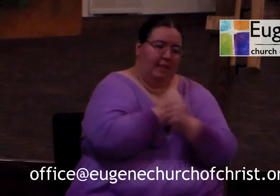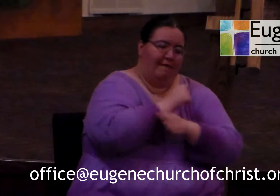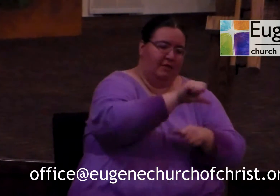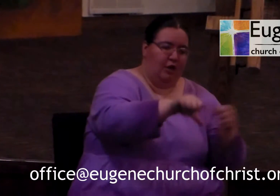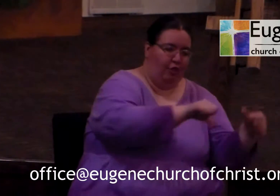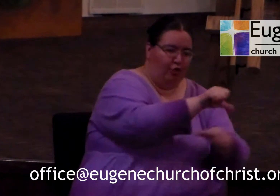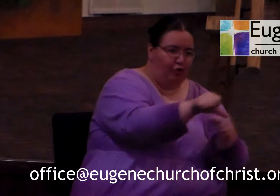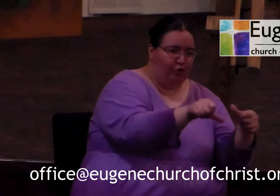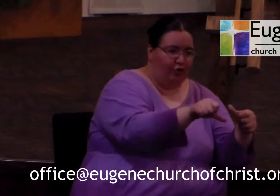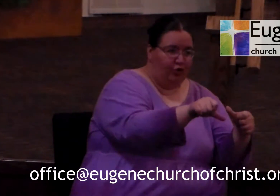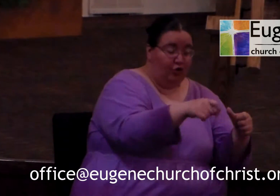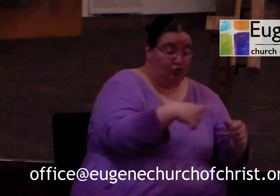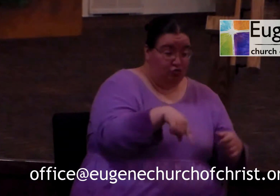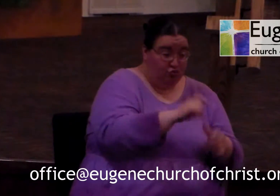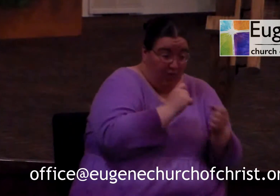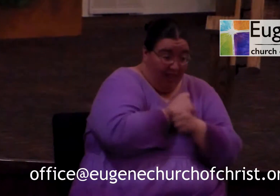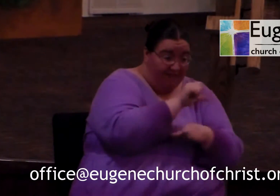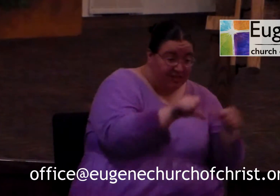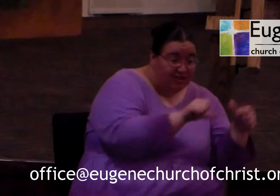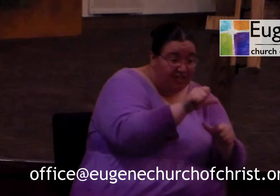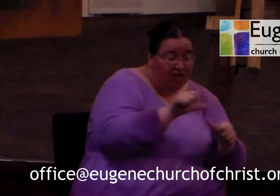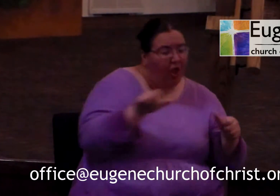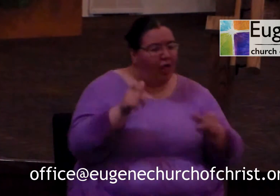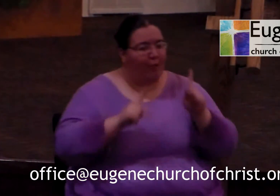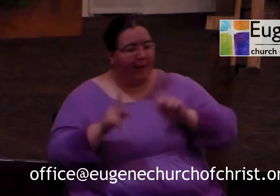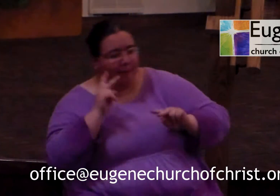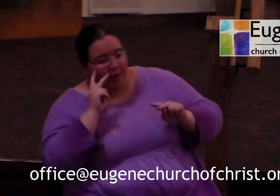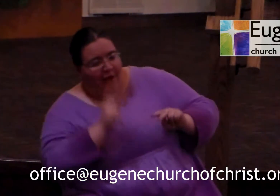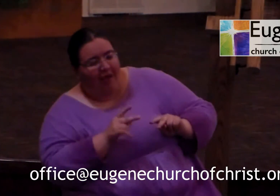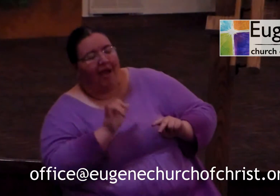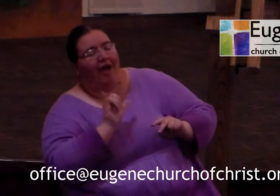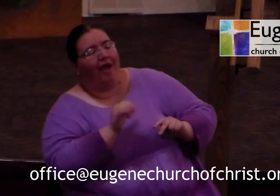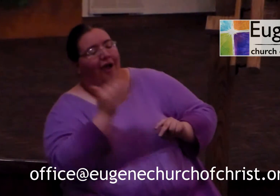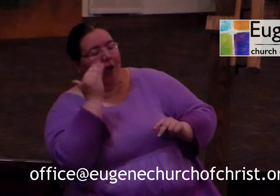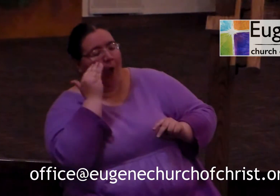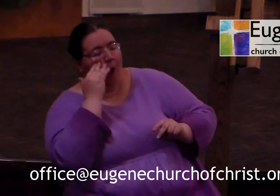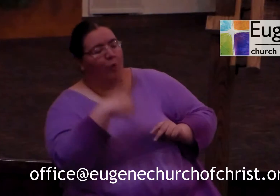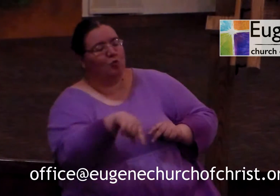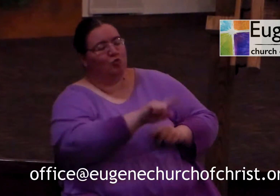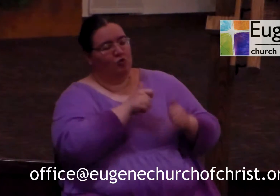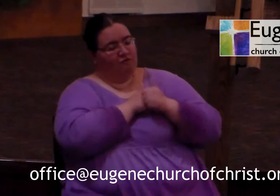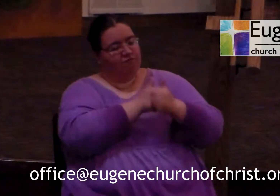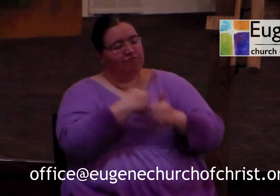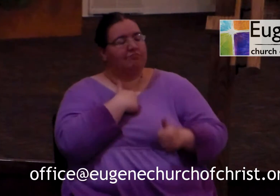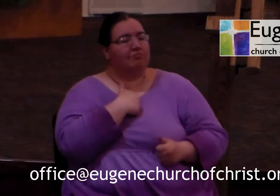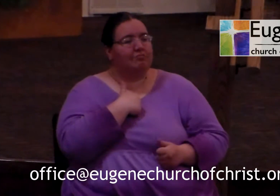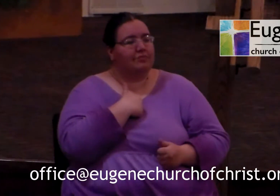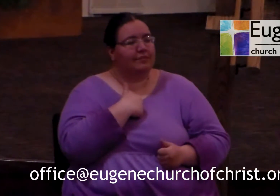And he shifts from betrayal into this command to give each of us, which is, people are going to know that we are his because of love.